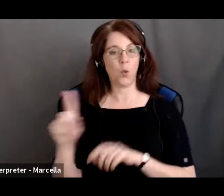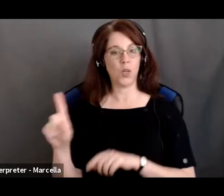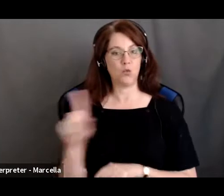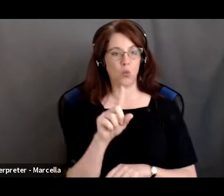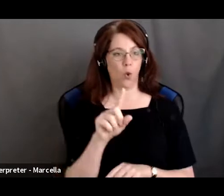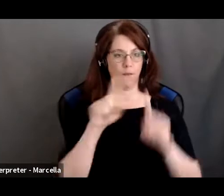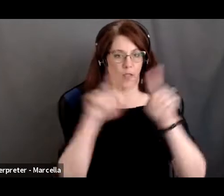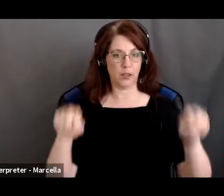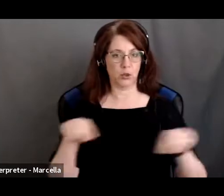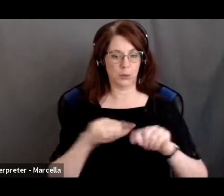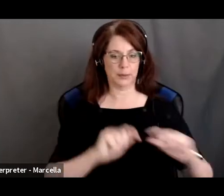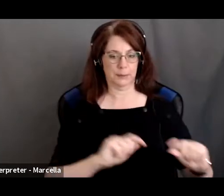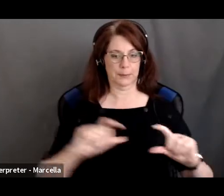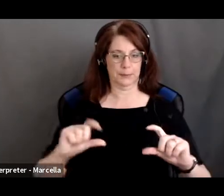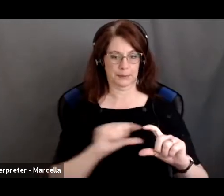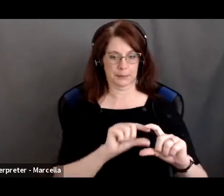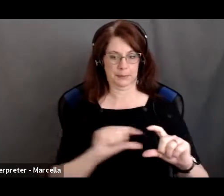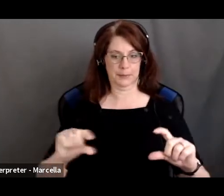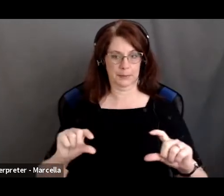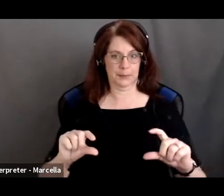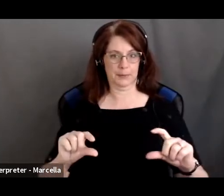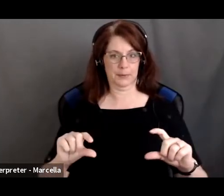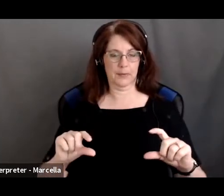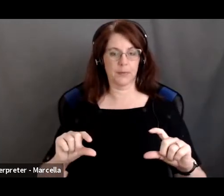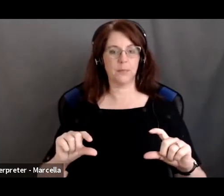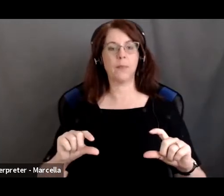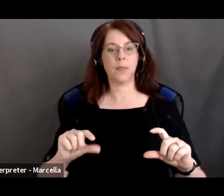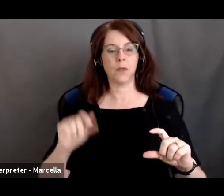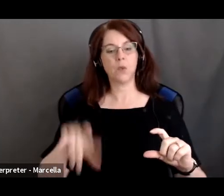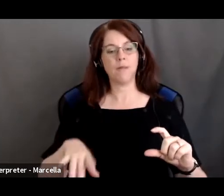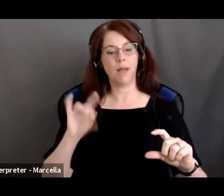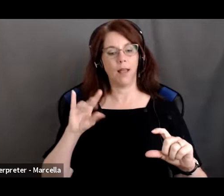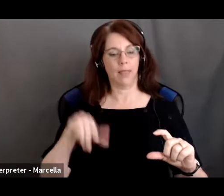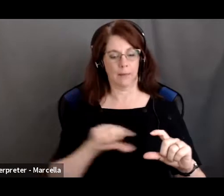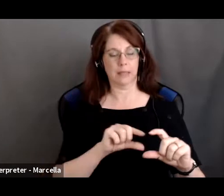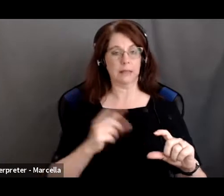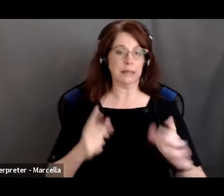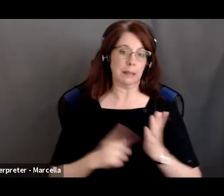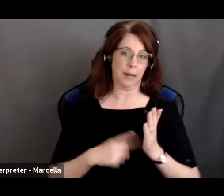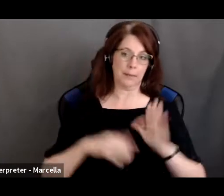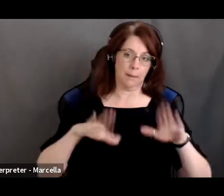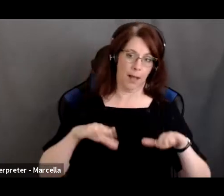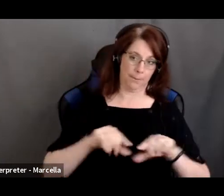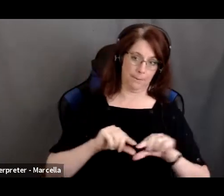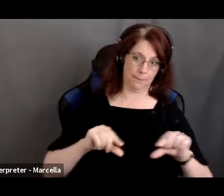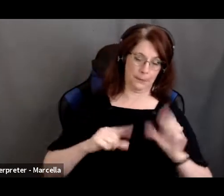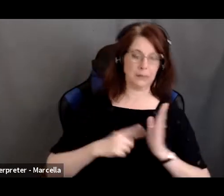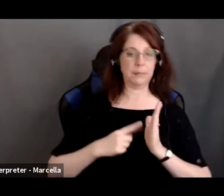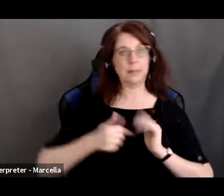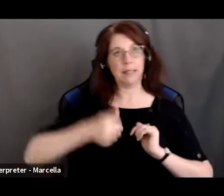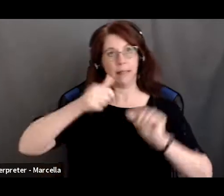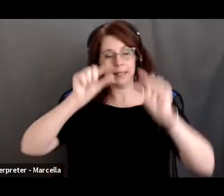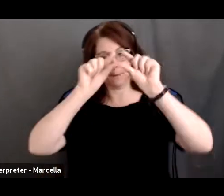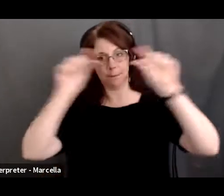pops up. Depending on what device you are on, you can find that menu bar at the top or at the bottom of